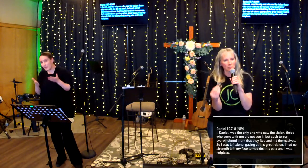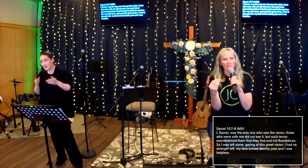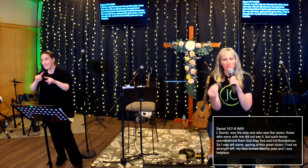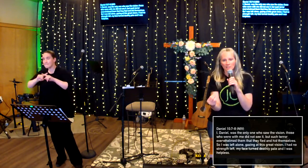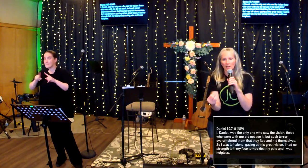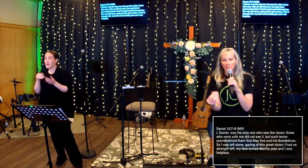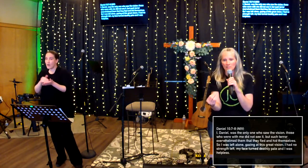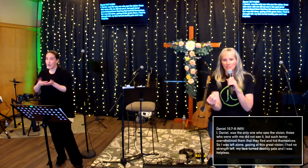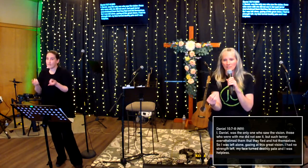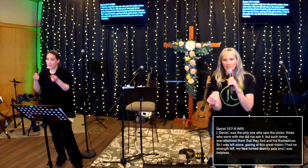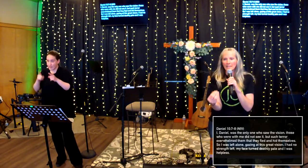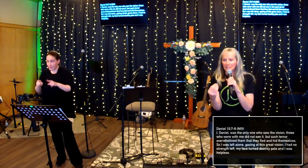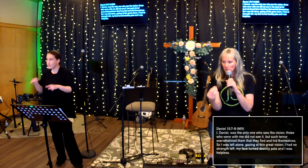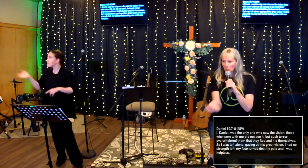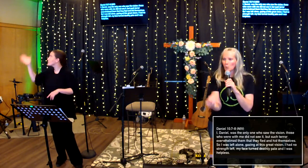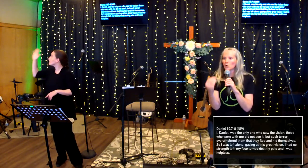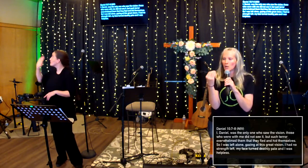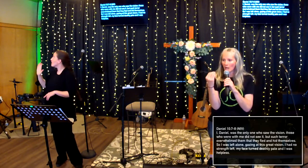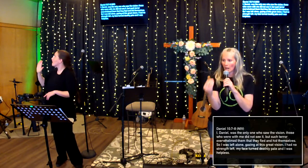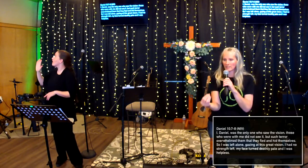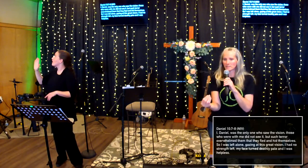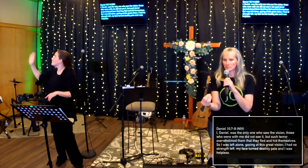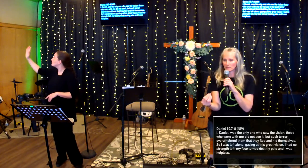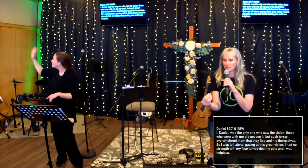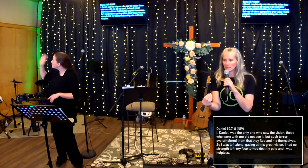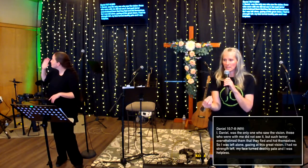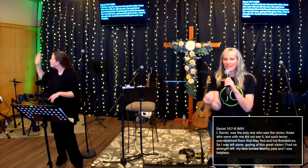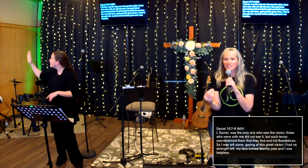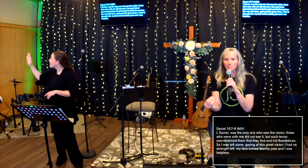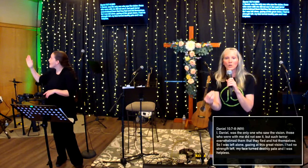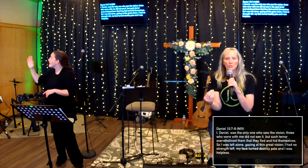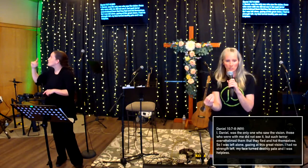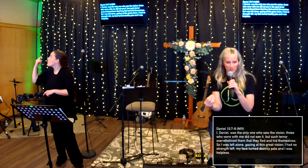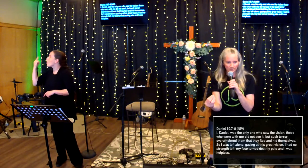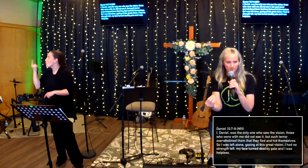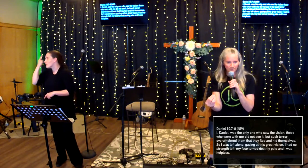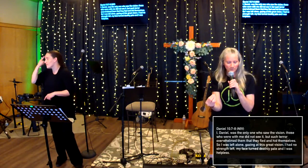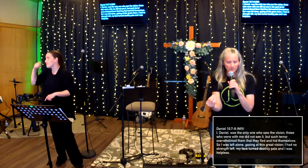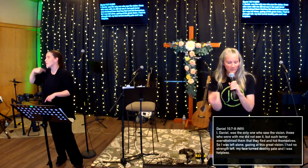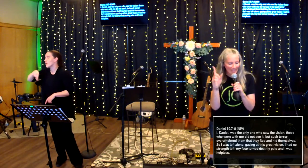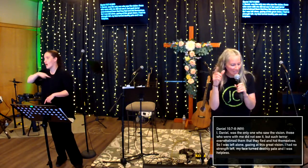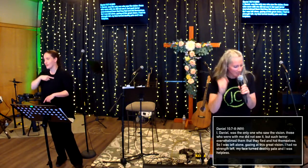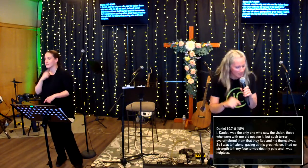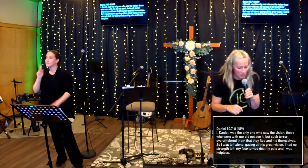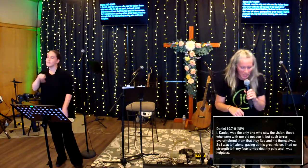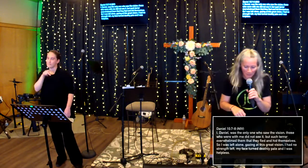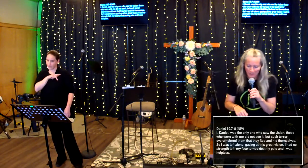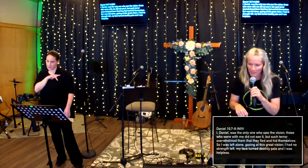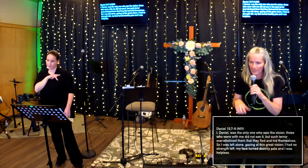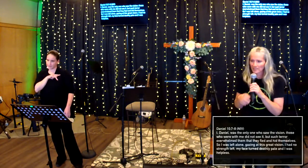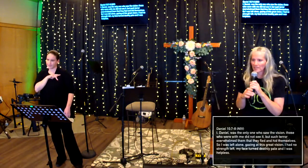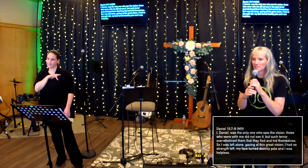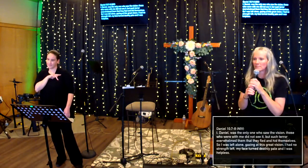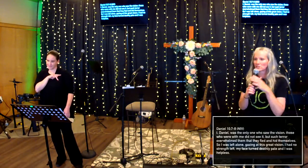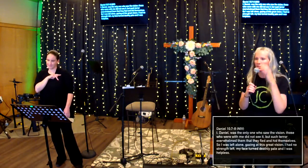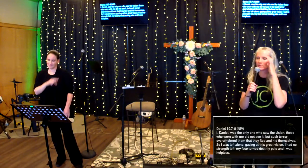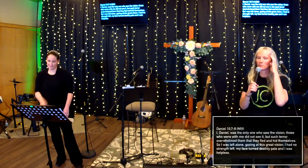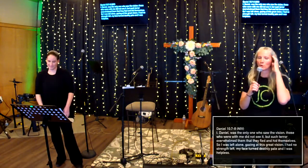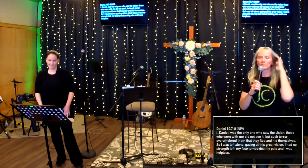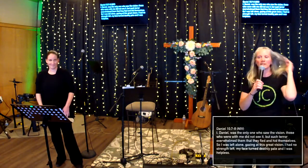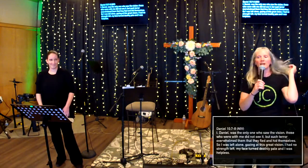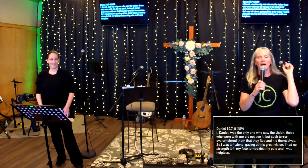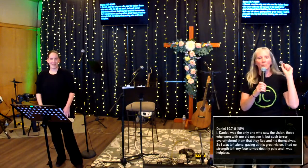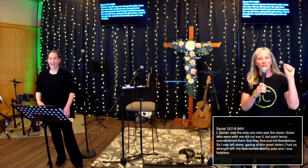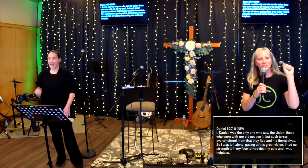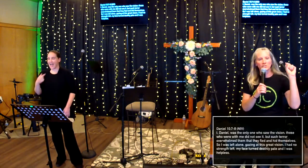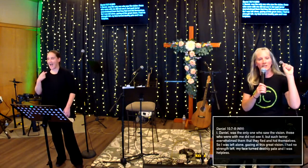speaks directly to us, it's for us. It's personal. And let me just stop for a second because I didn't mention it